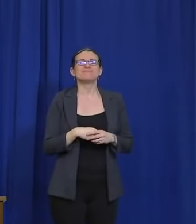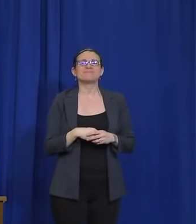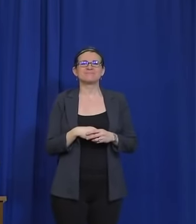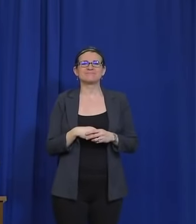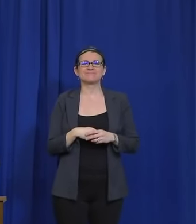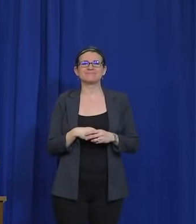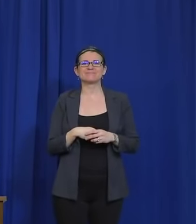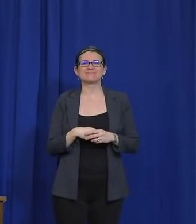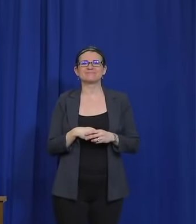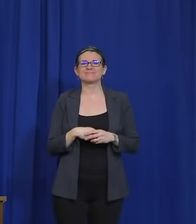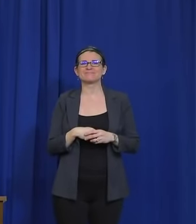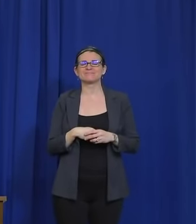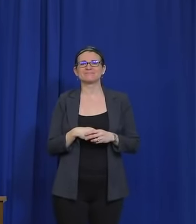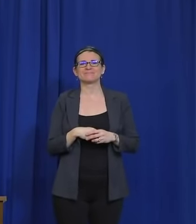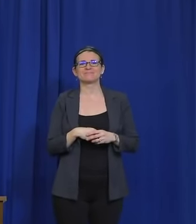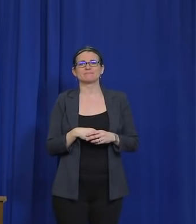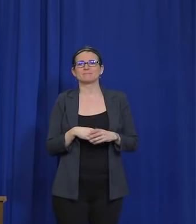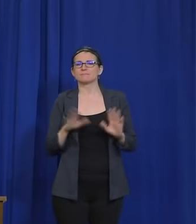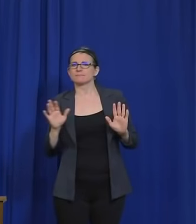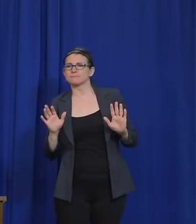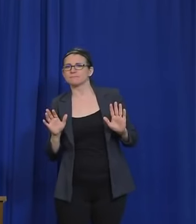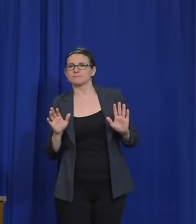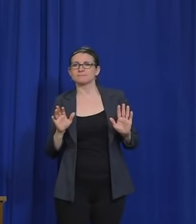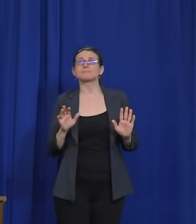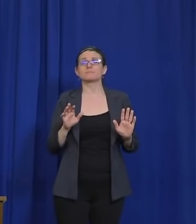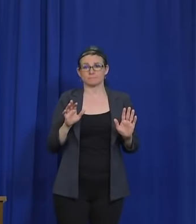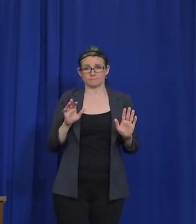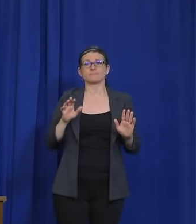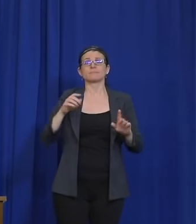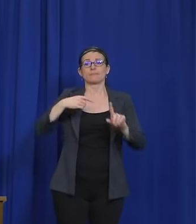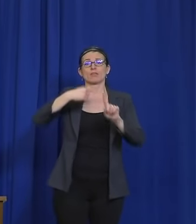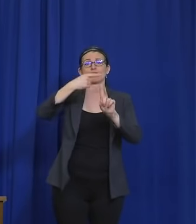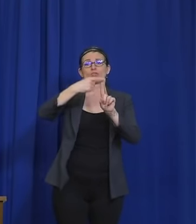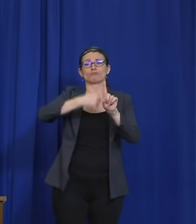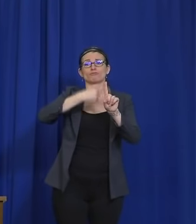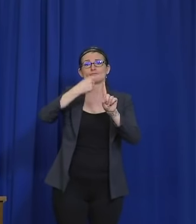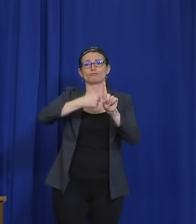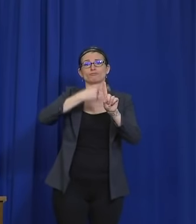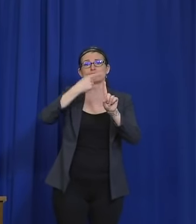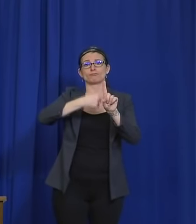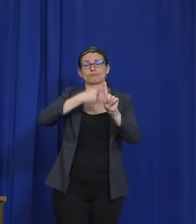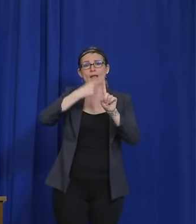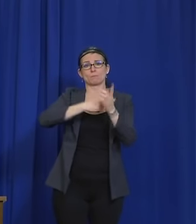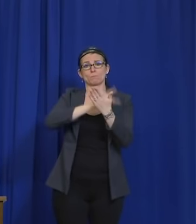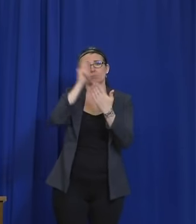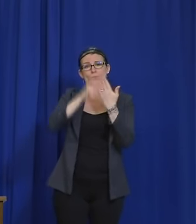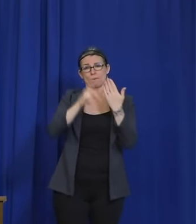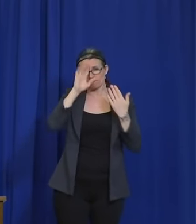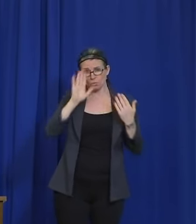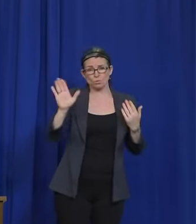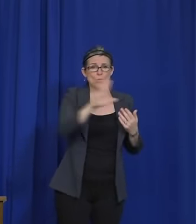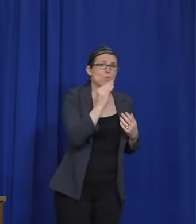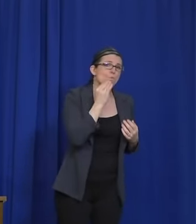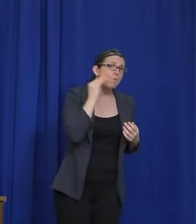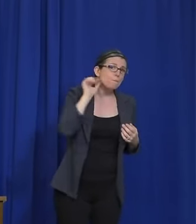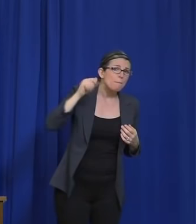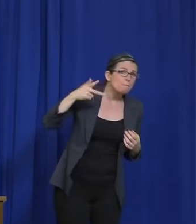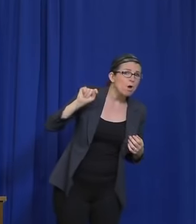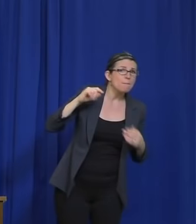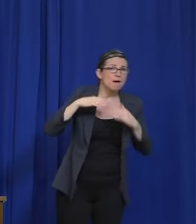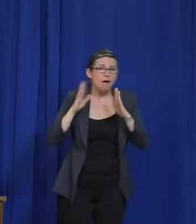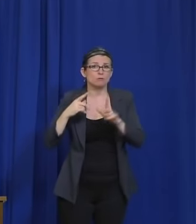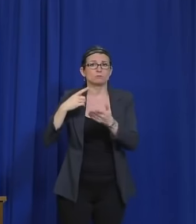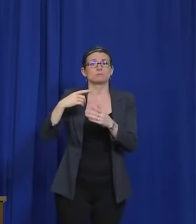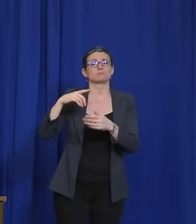ago, is going well. There have been 4,604 applications and